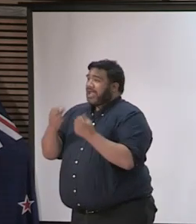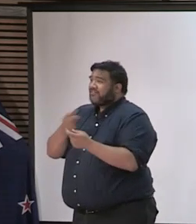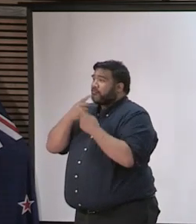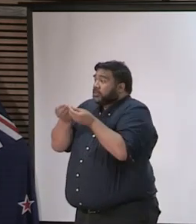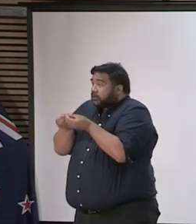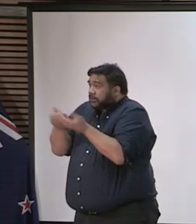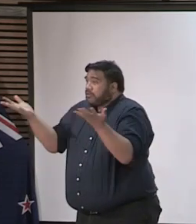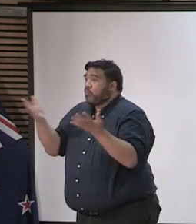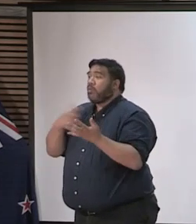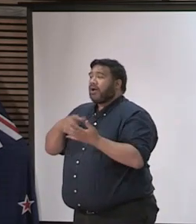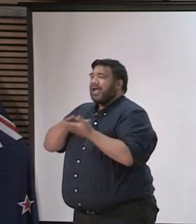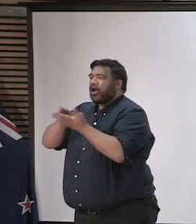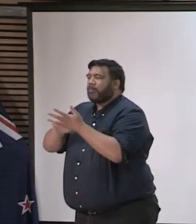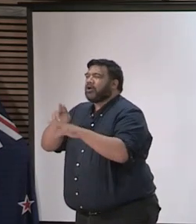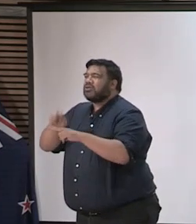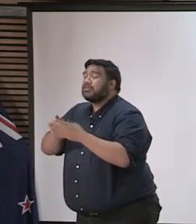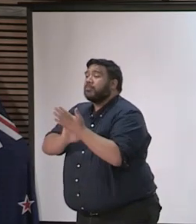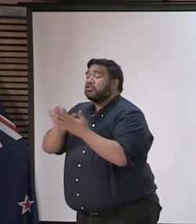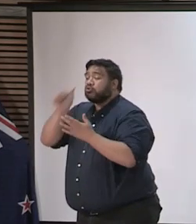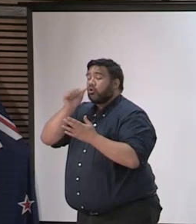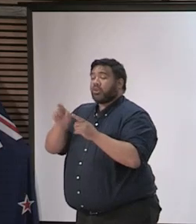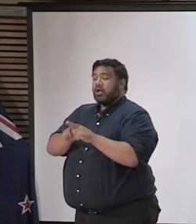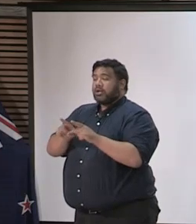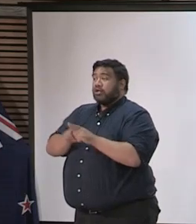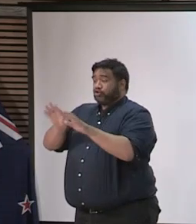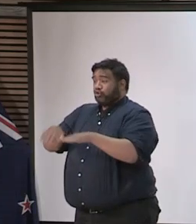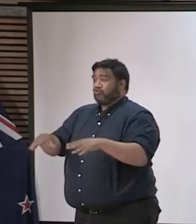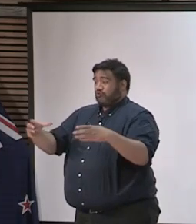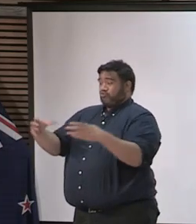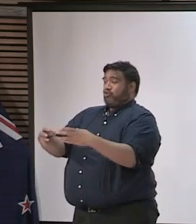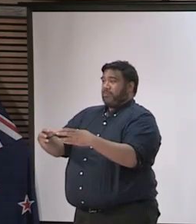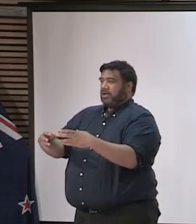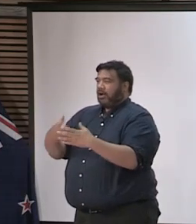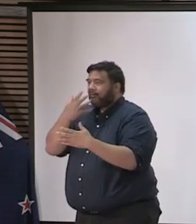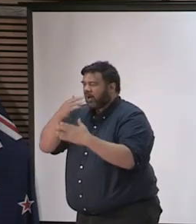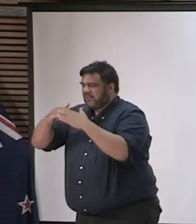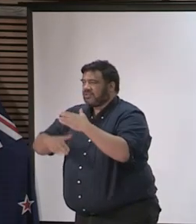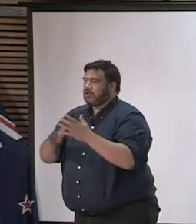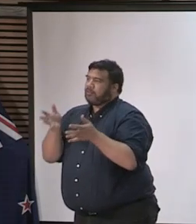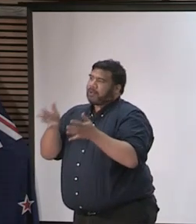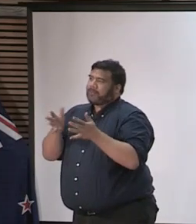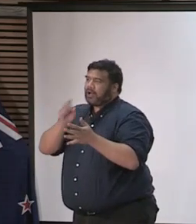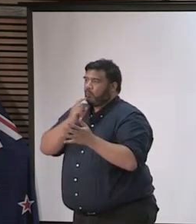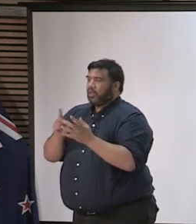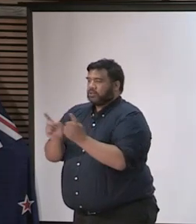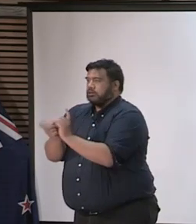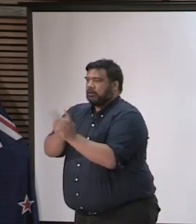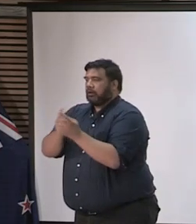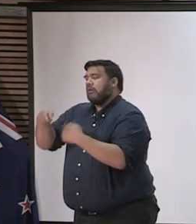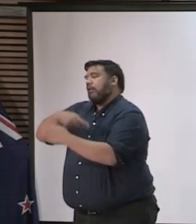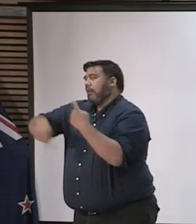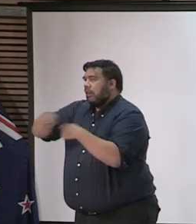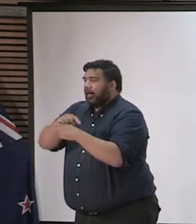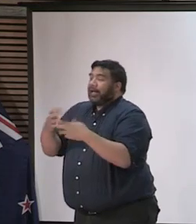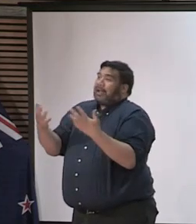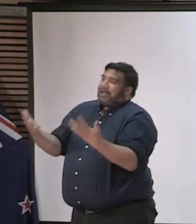we know that when you're dealing with a small group of very young children, under 5-year-olds, they are going to come into contact with each other. They are going to need to be